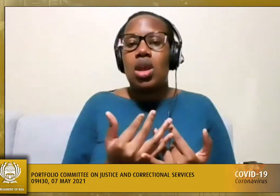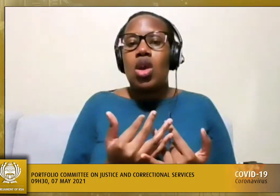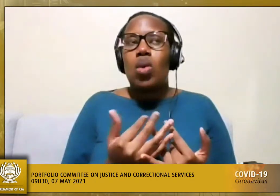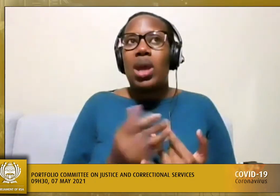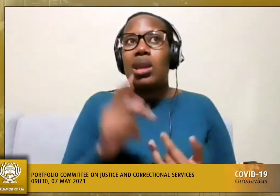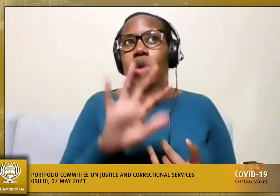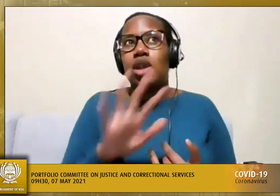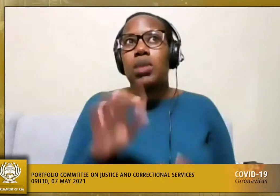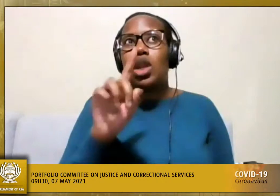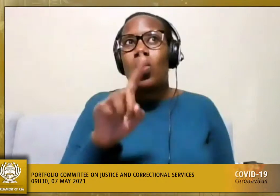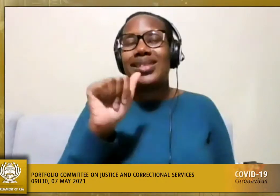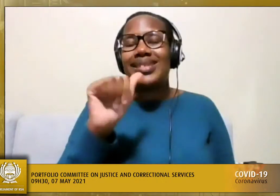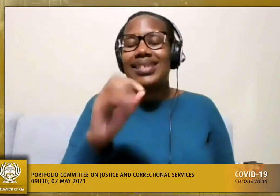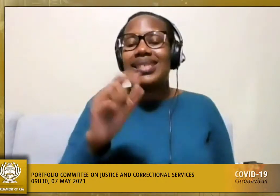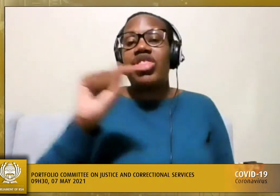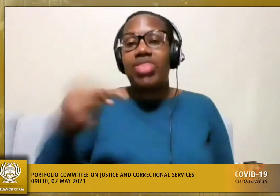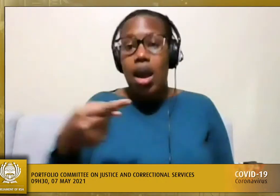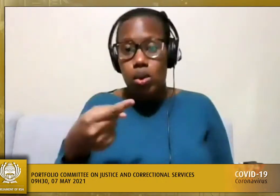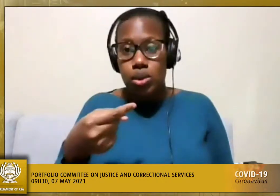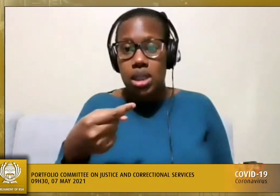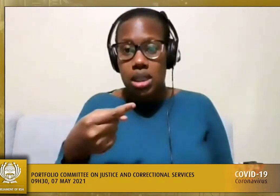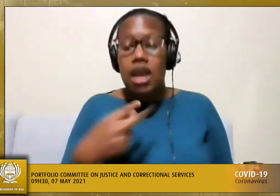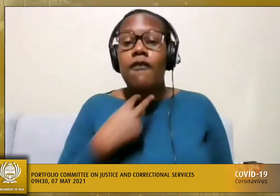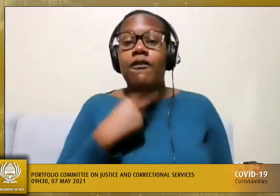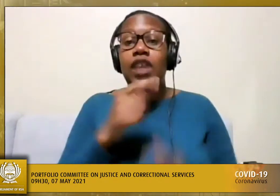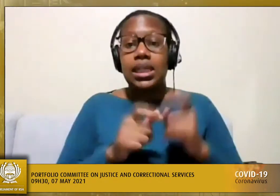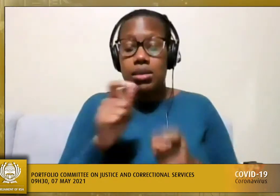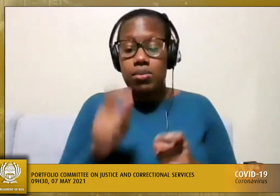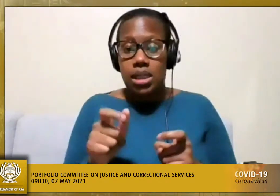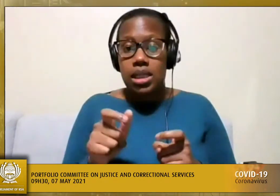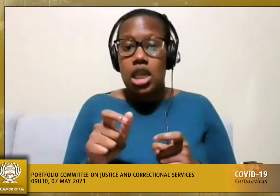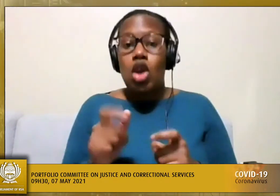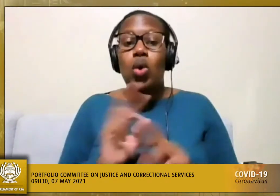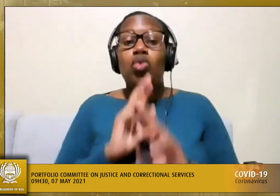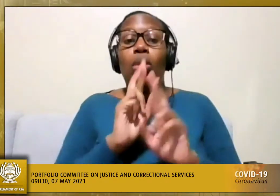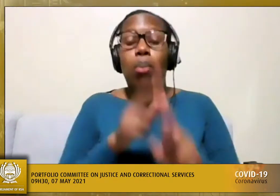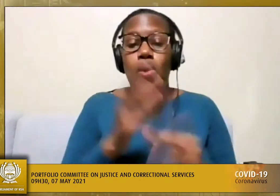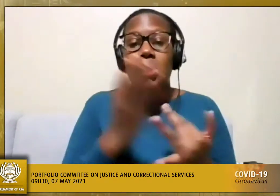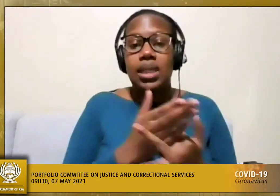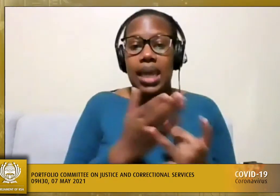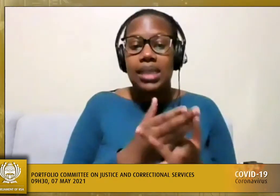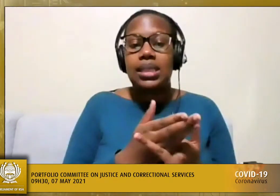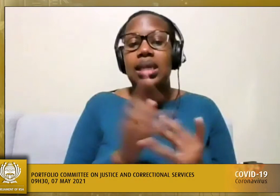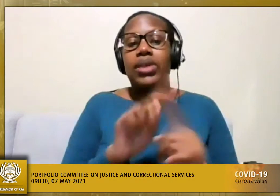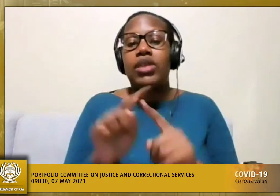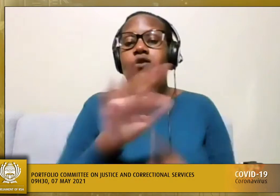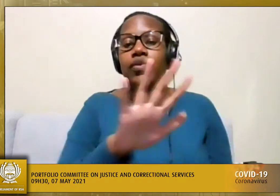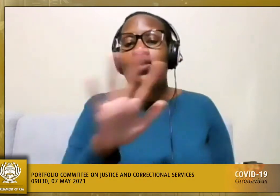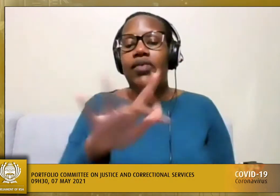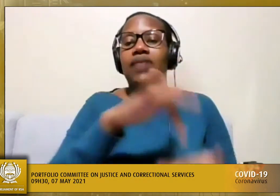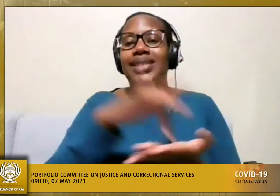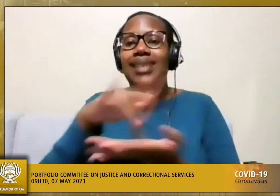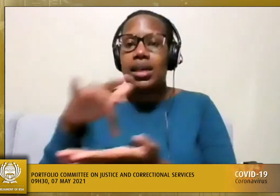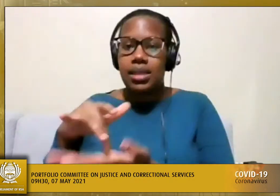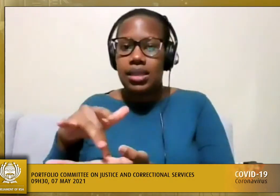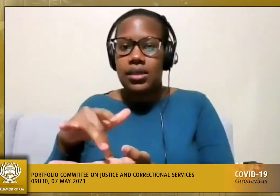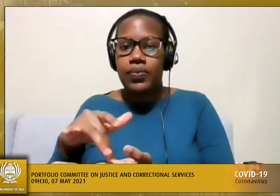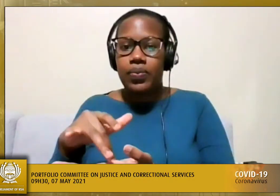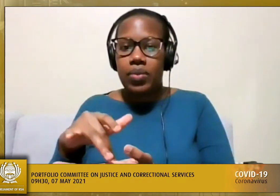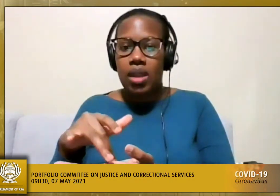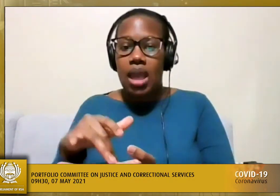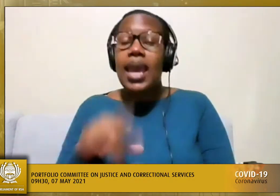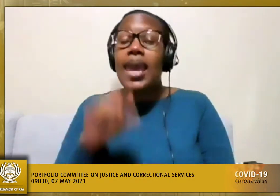160 000 victims that reported matters at 55 sites our bike it must